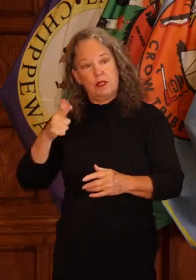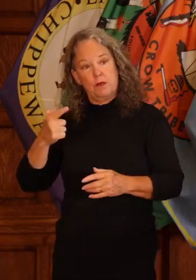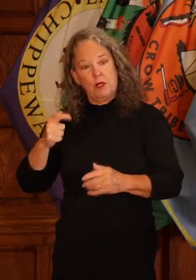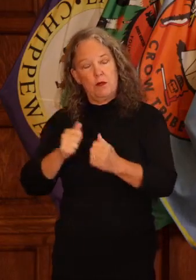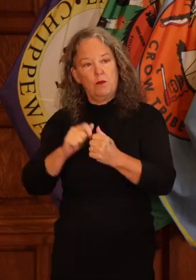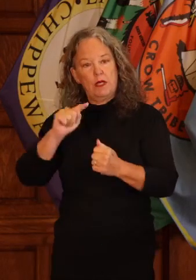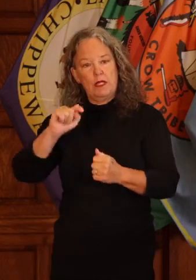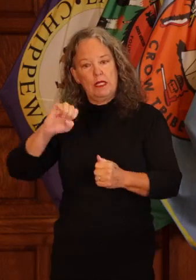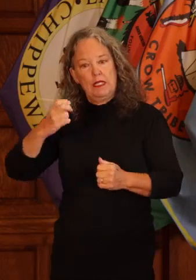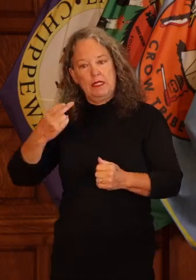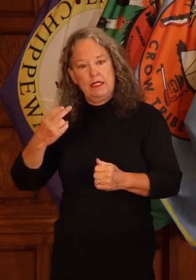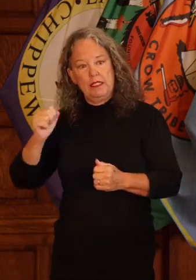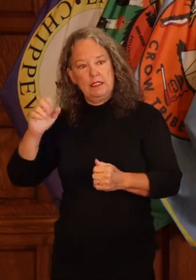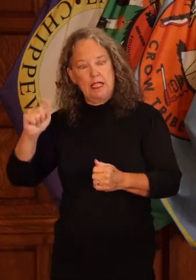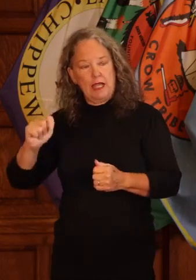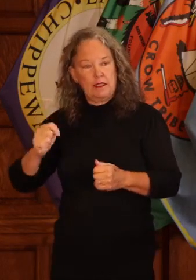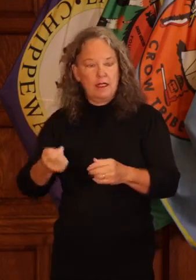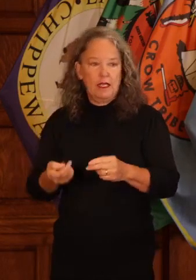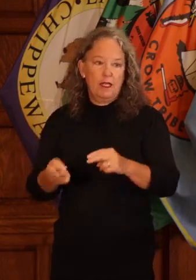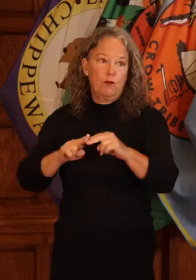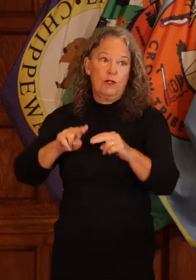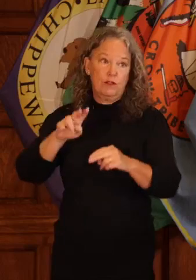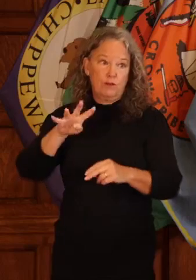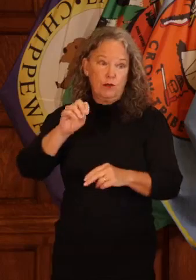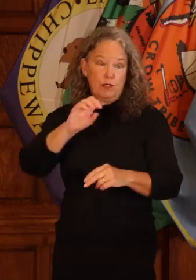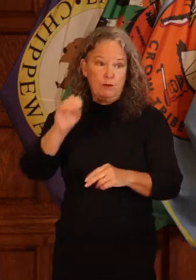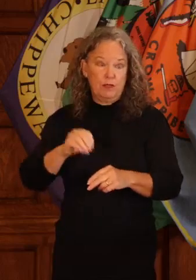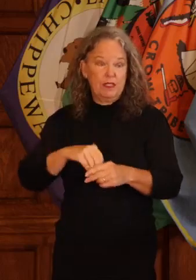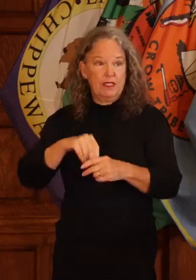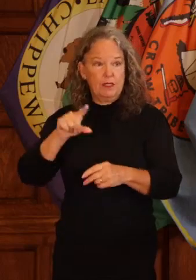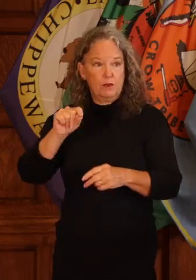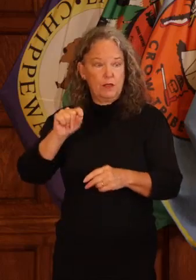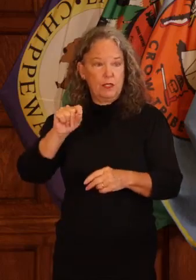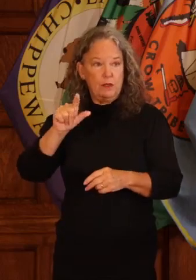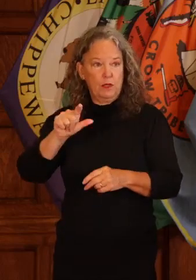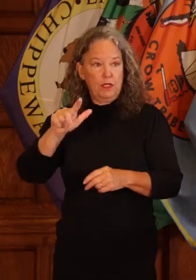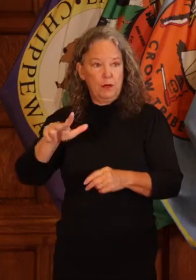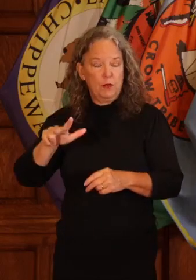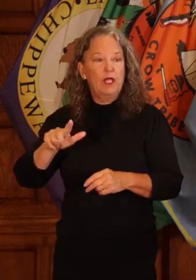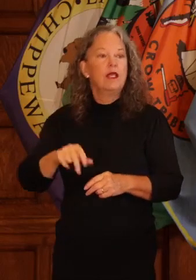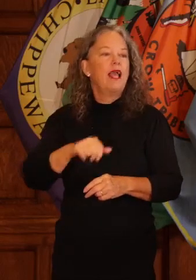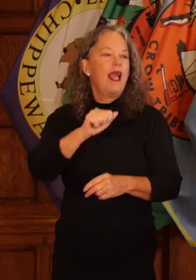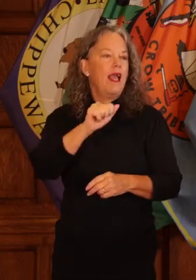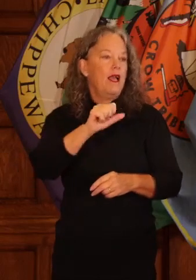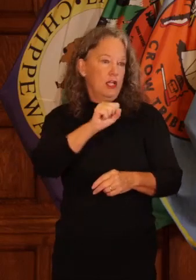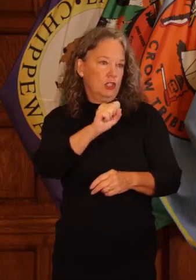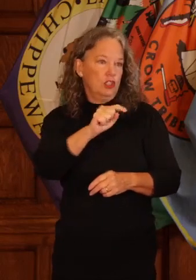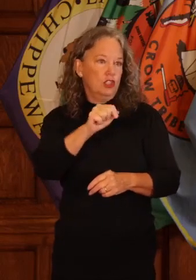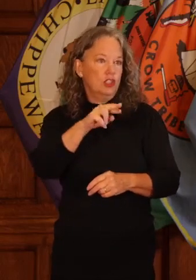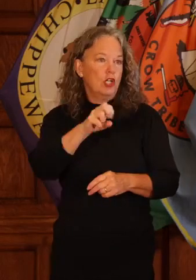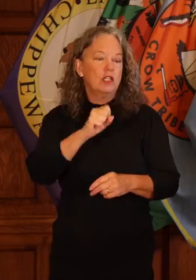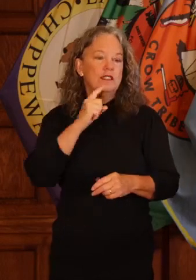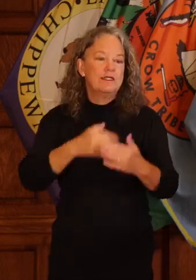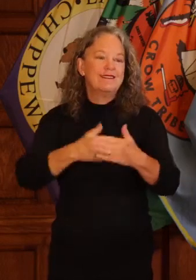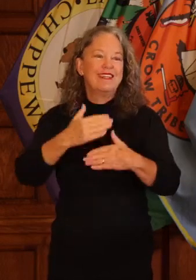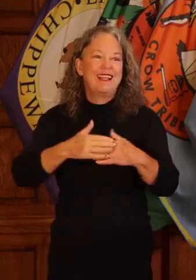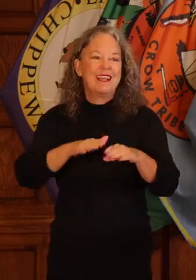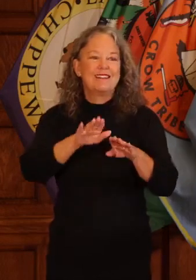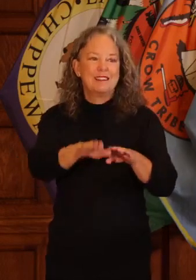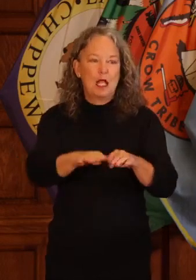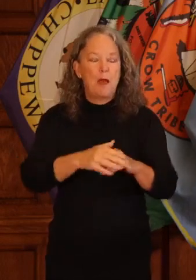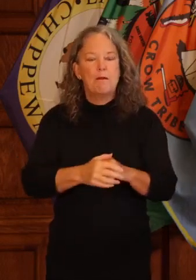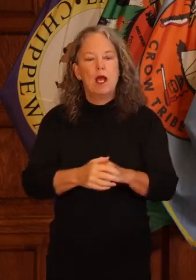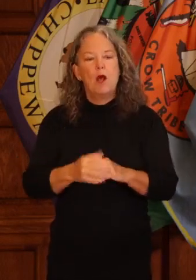it by 40% in 2023. The STARS Act is really the next step. And what we found when we analyzed this, there was a